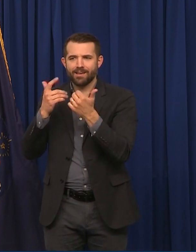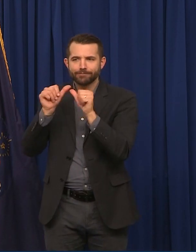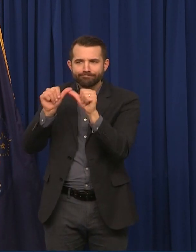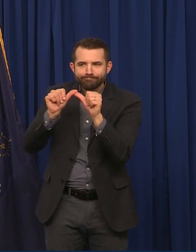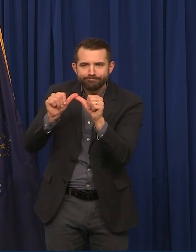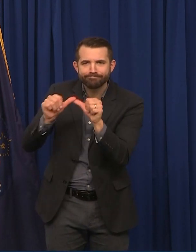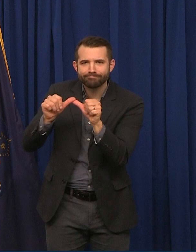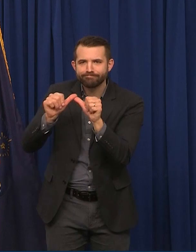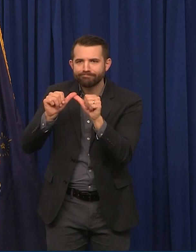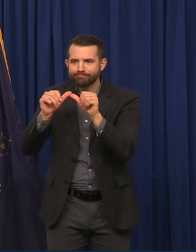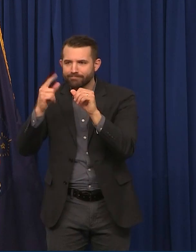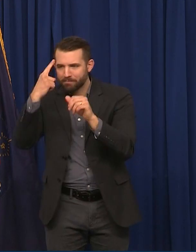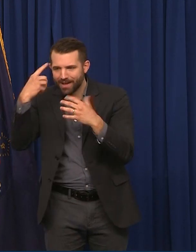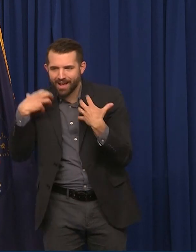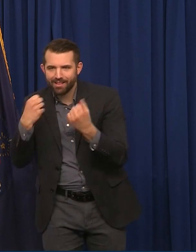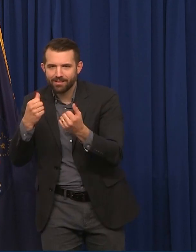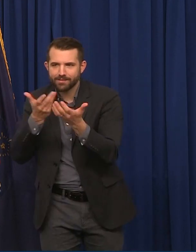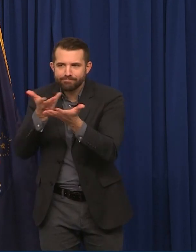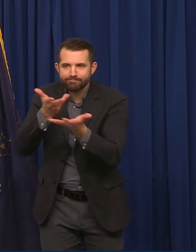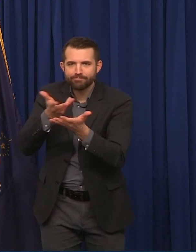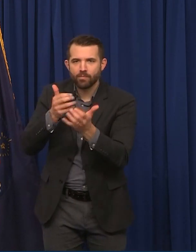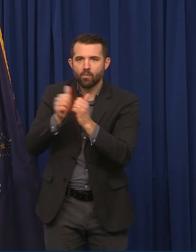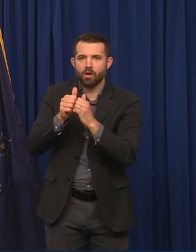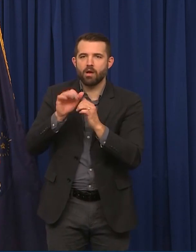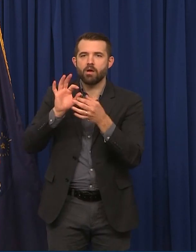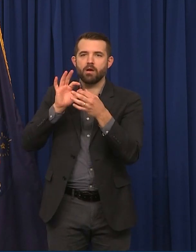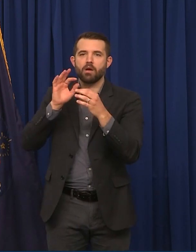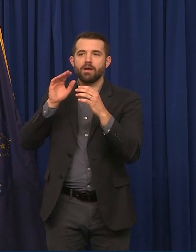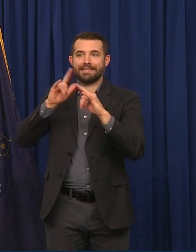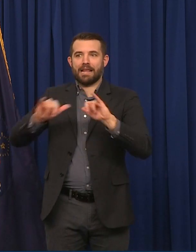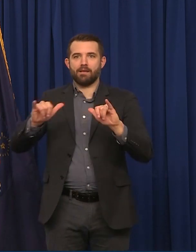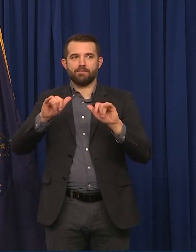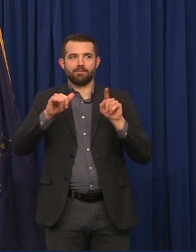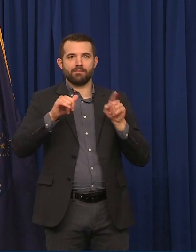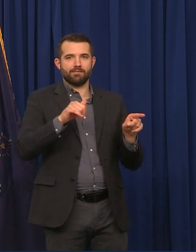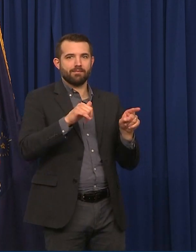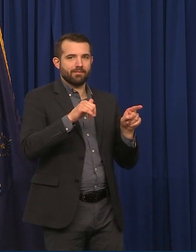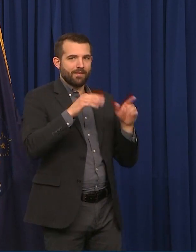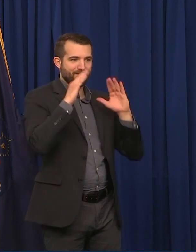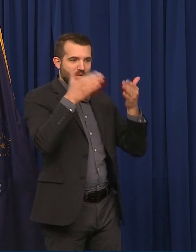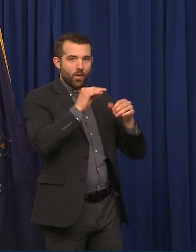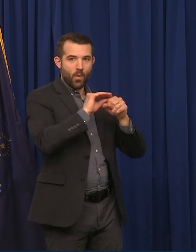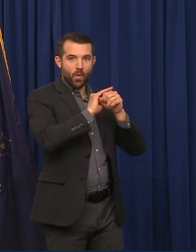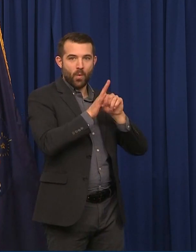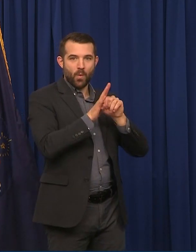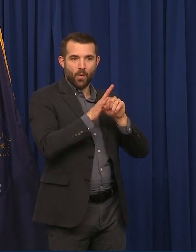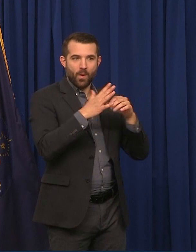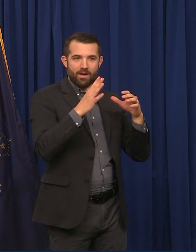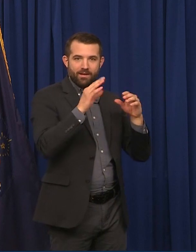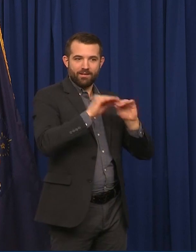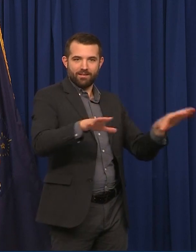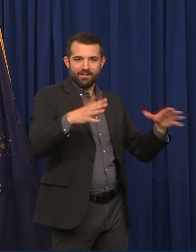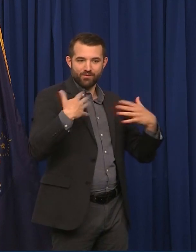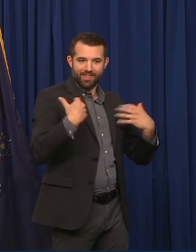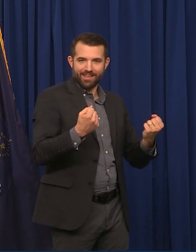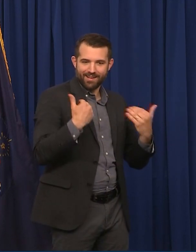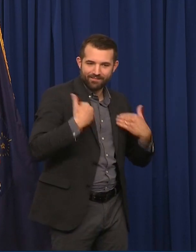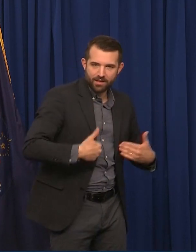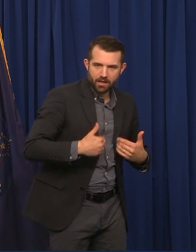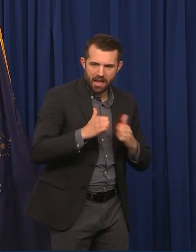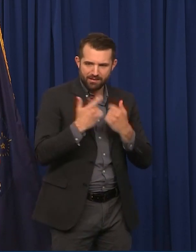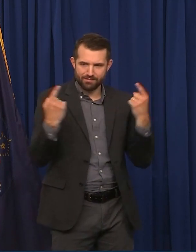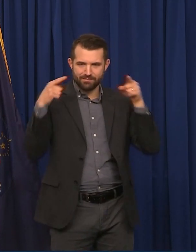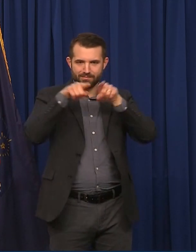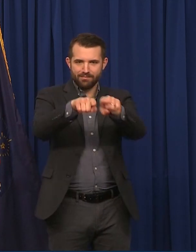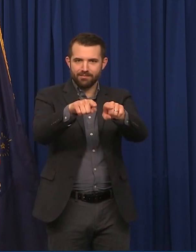being challenged around us. She and her team have been doing a lot of planning, activity, and preparedness, as well as